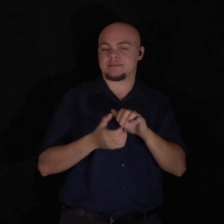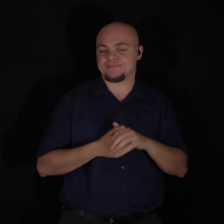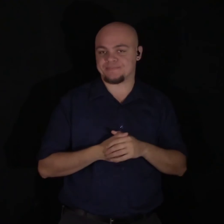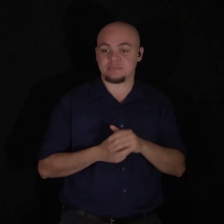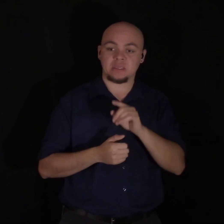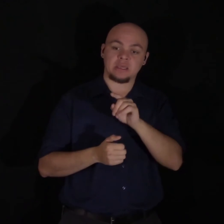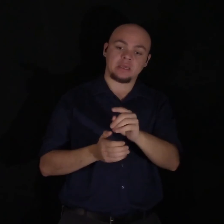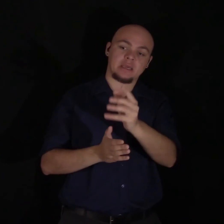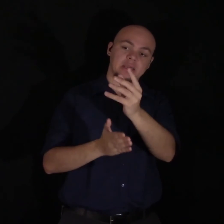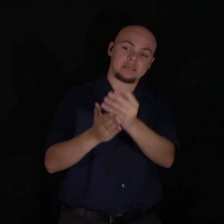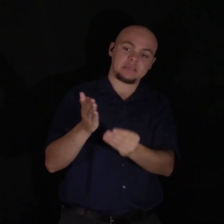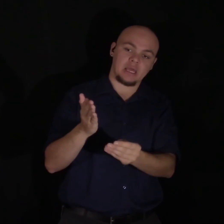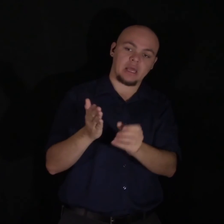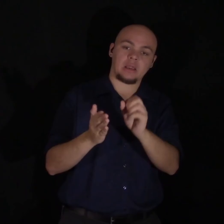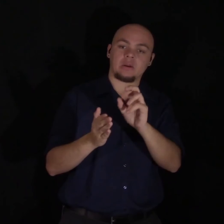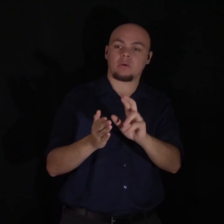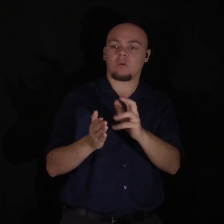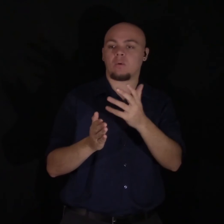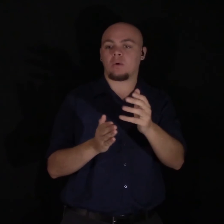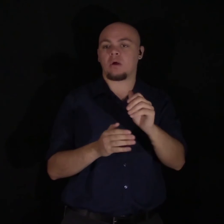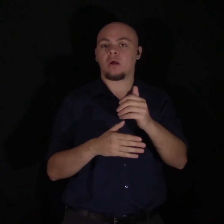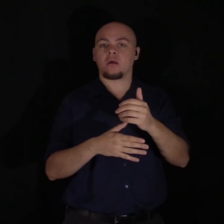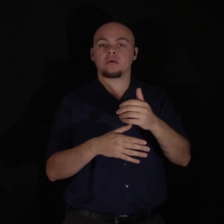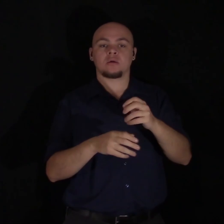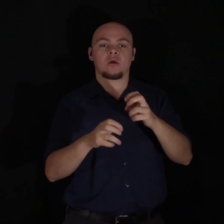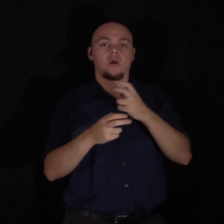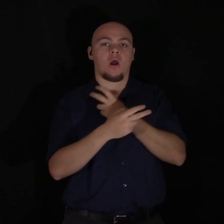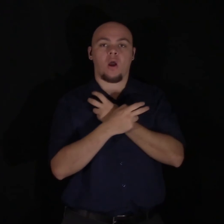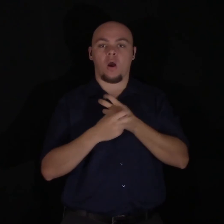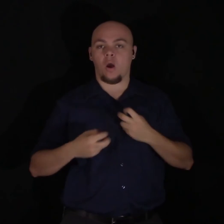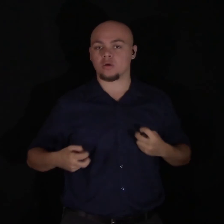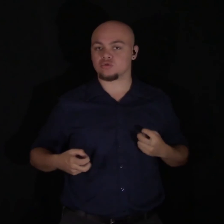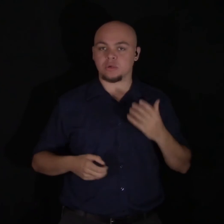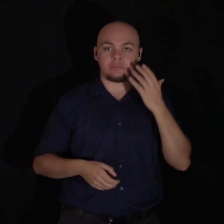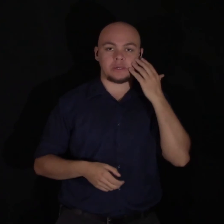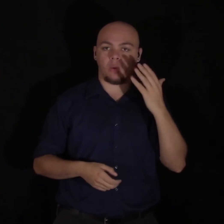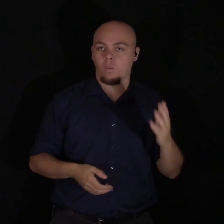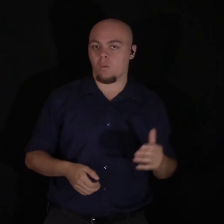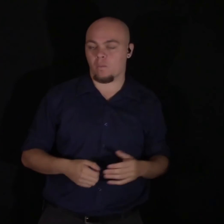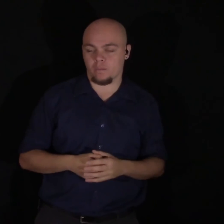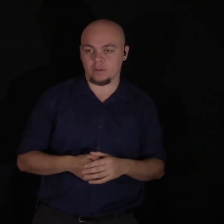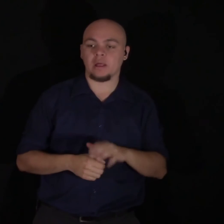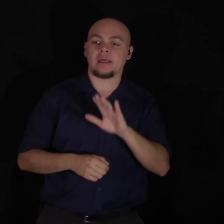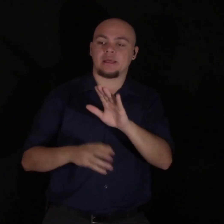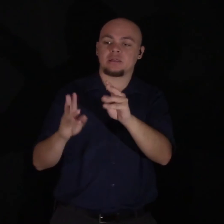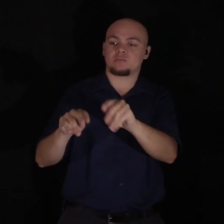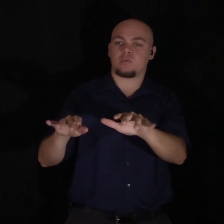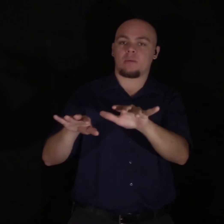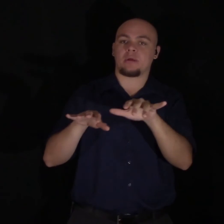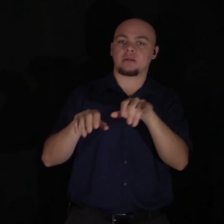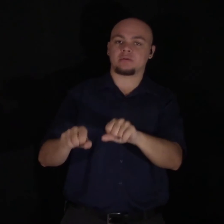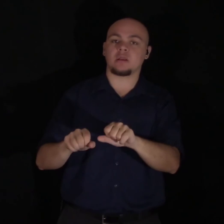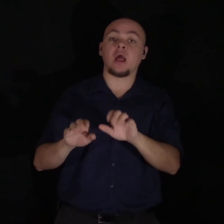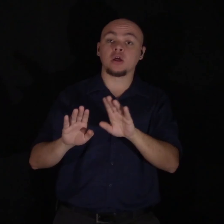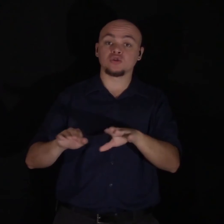still lingered in the dungeons of Austria was not known. His property was confiscated, His child became an orphan and a